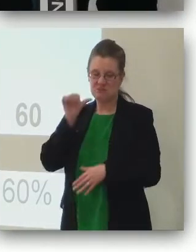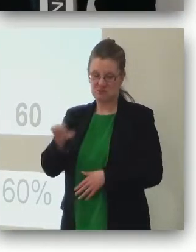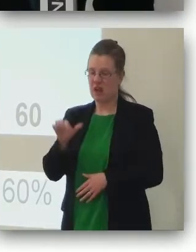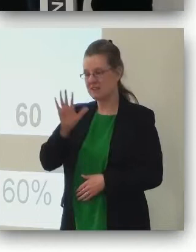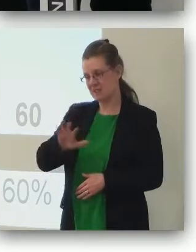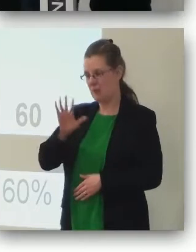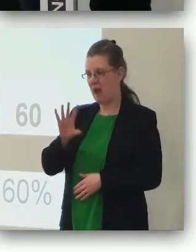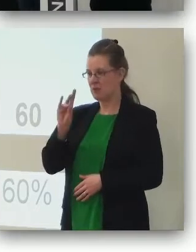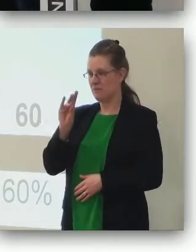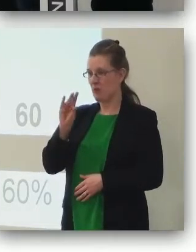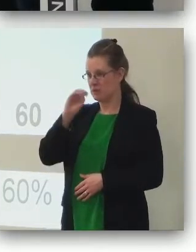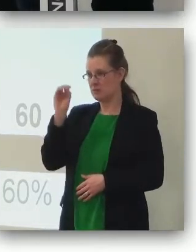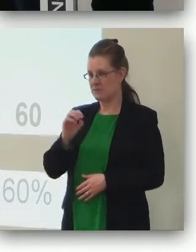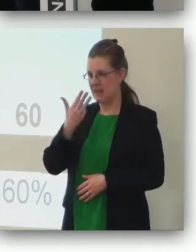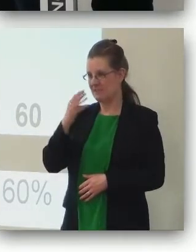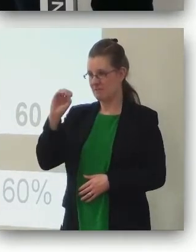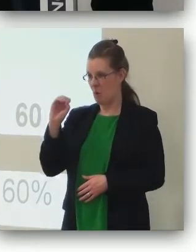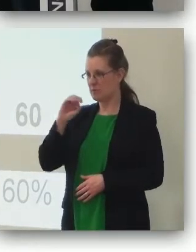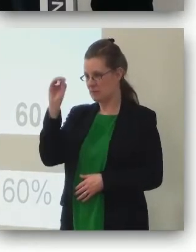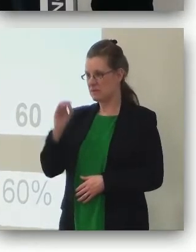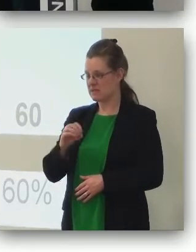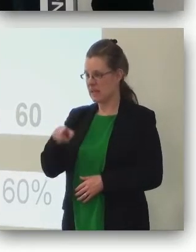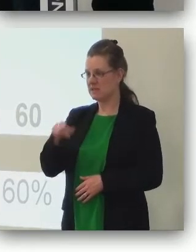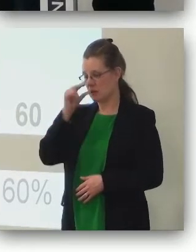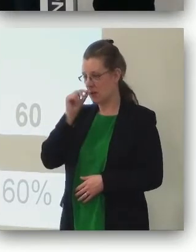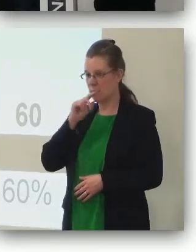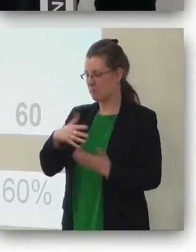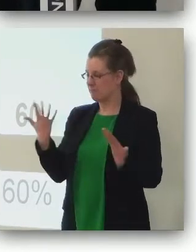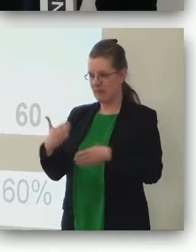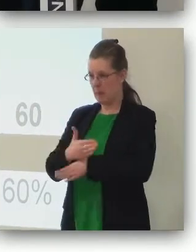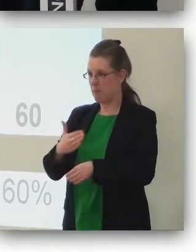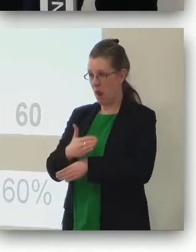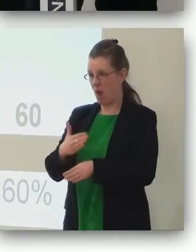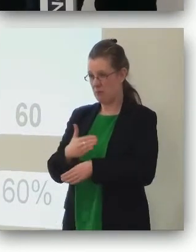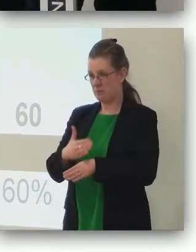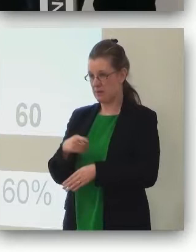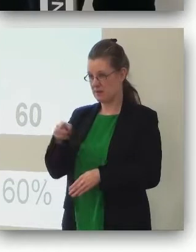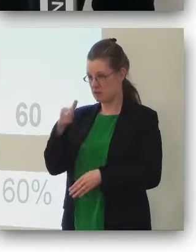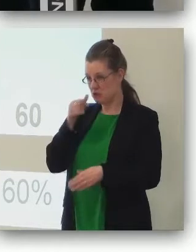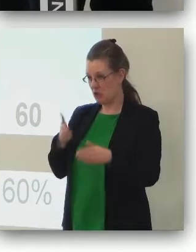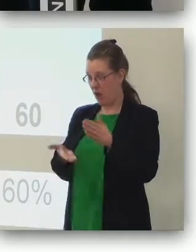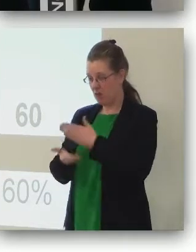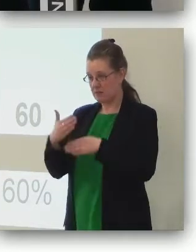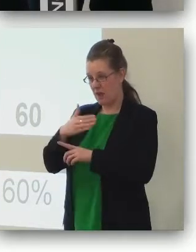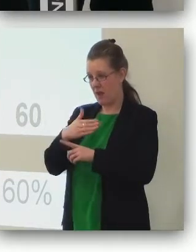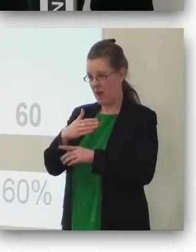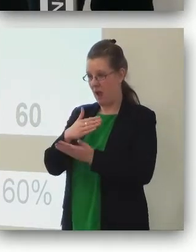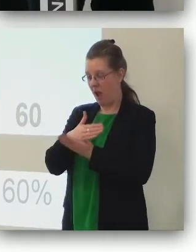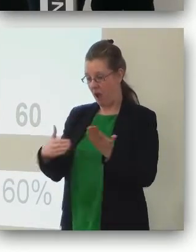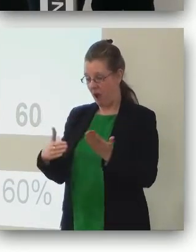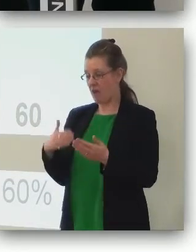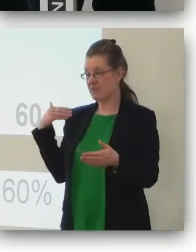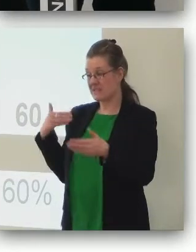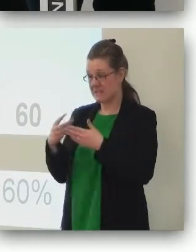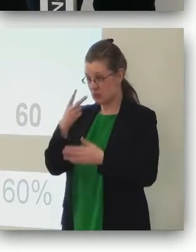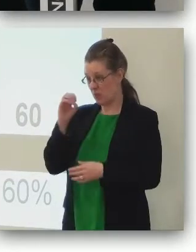is about 40% of young people that are unemployed, so not far off half. And since 2005,